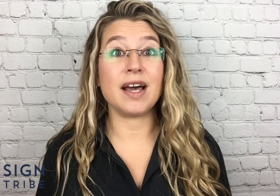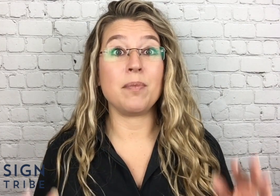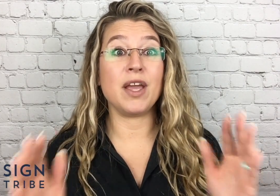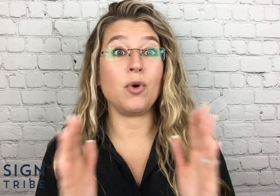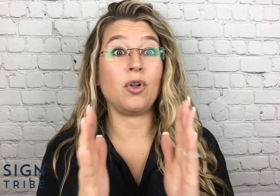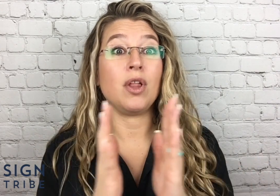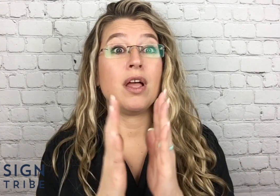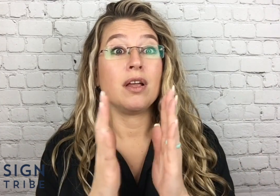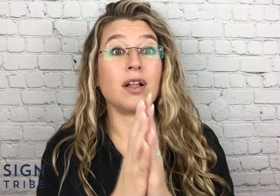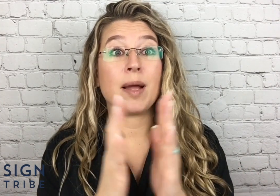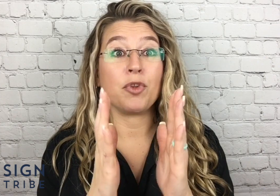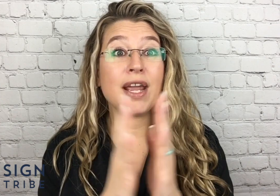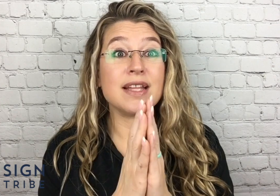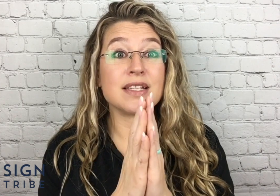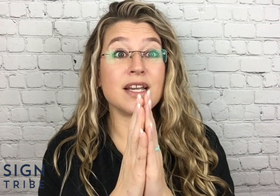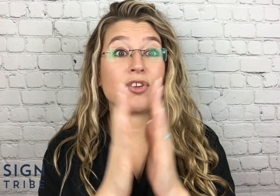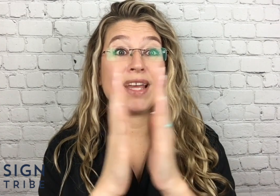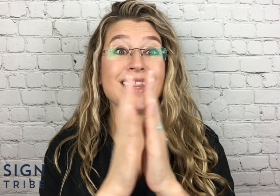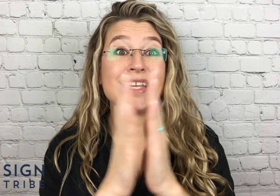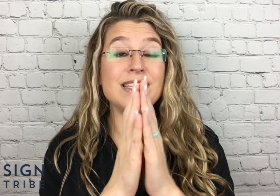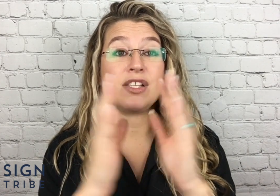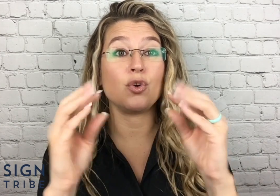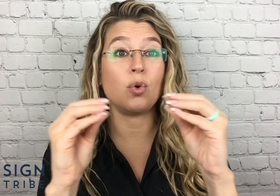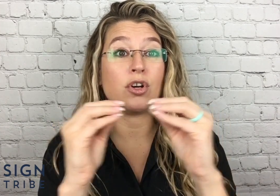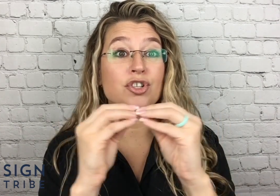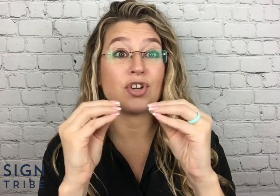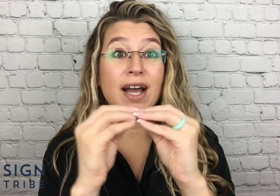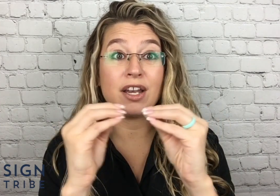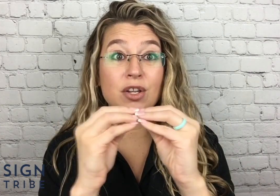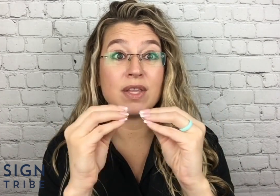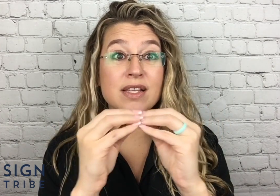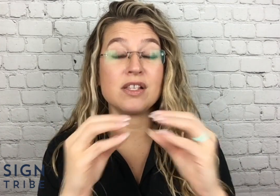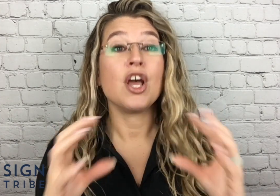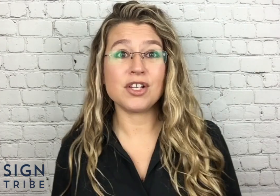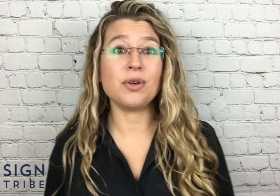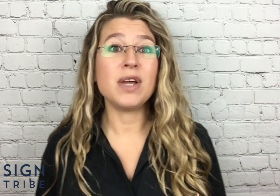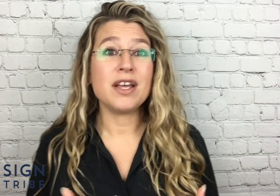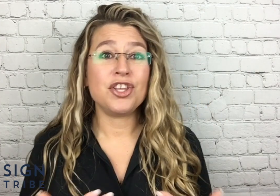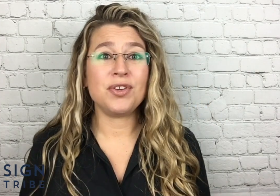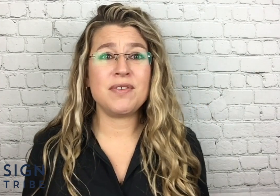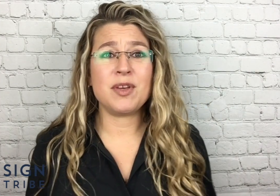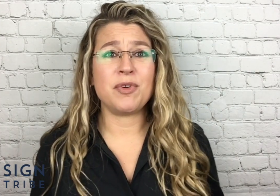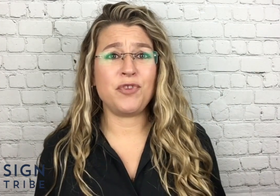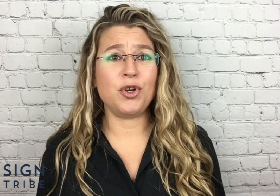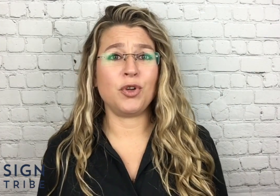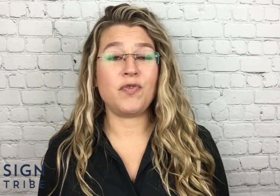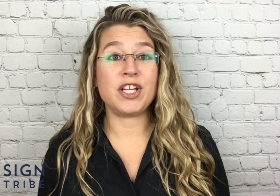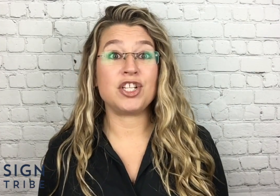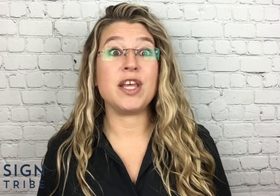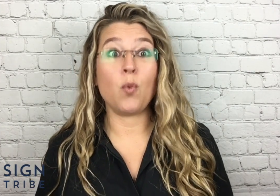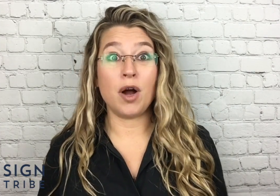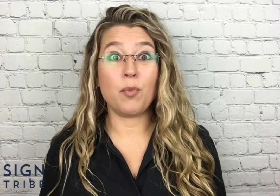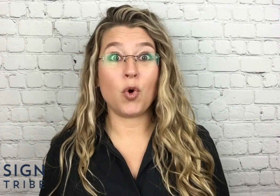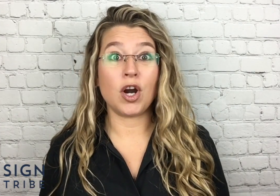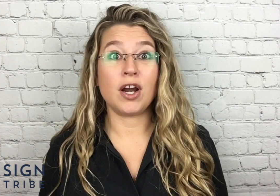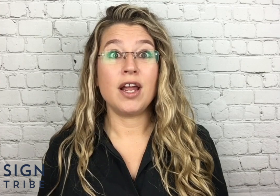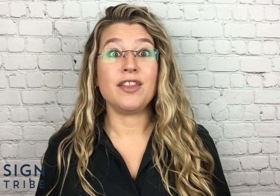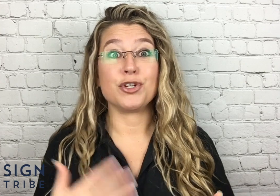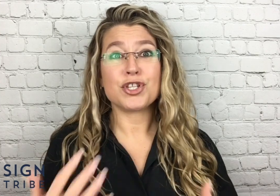they will clap their hands together like this or try to do this. So you give them a few goldfish, they want more, they're